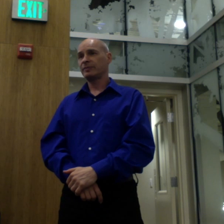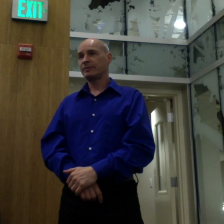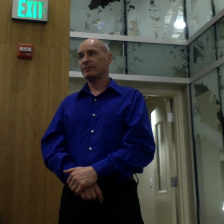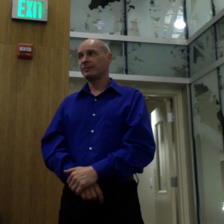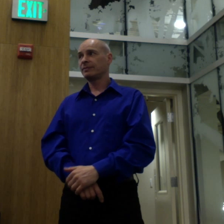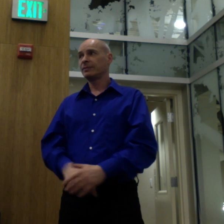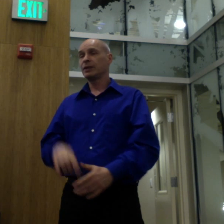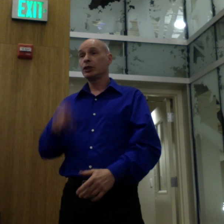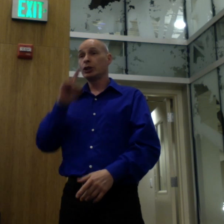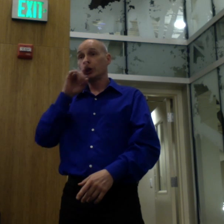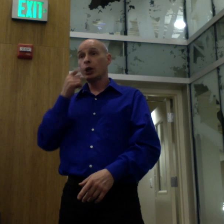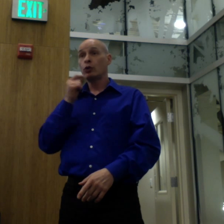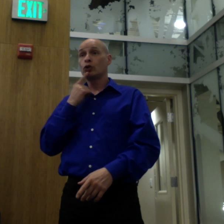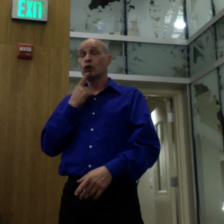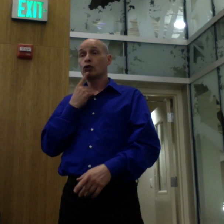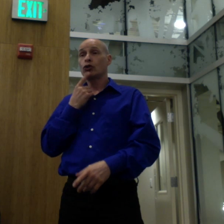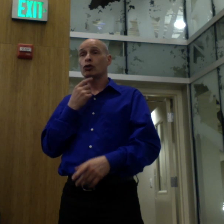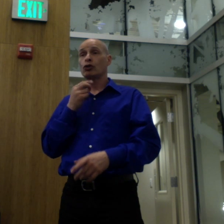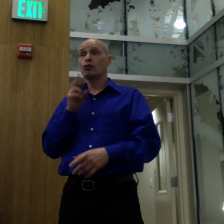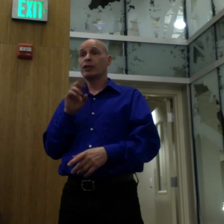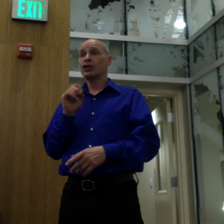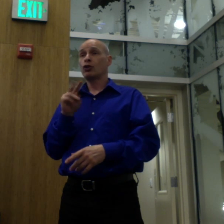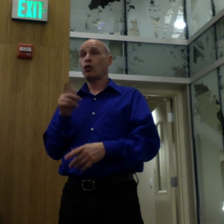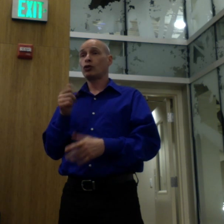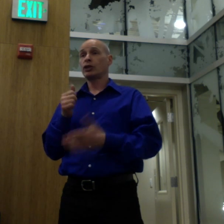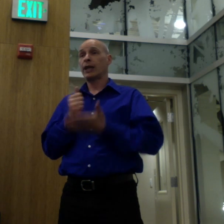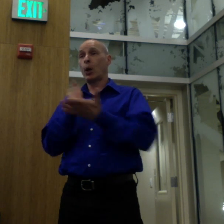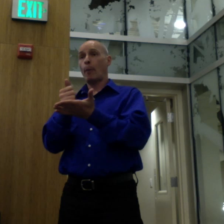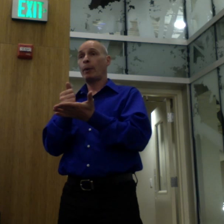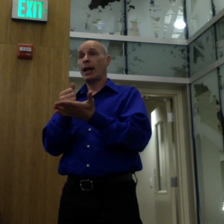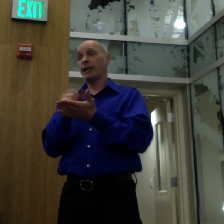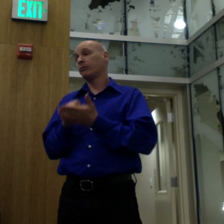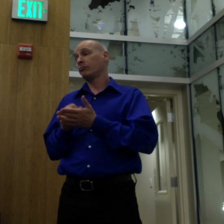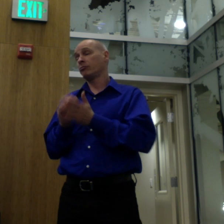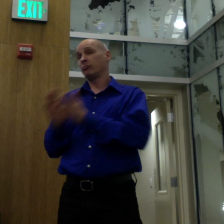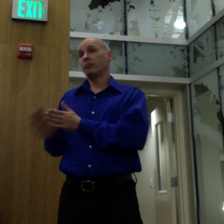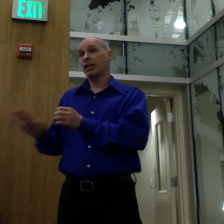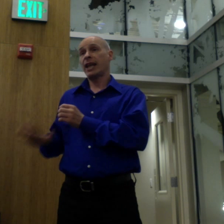your child would be a good resource to help, and neighbors.